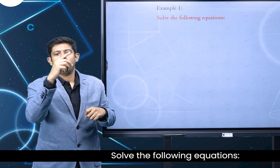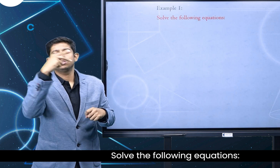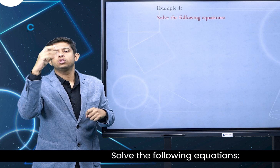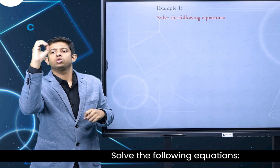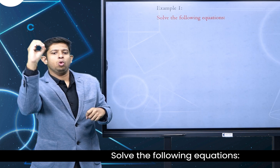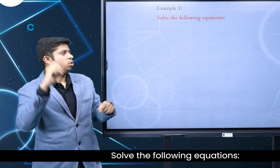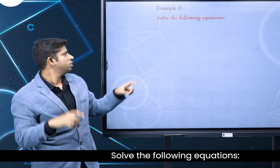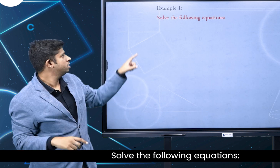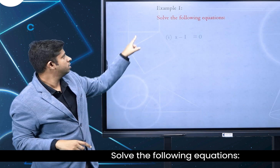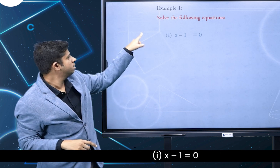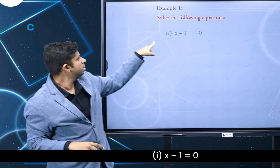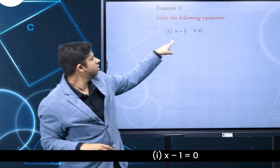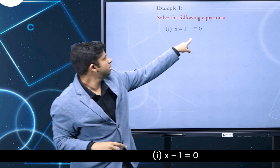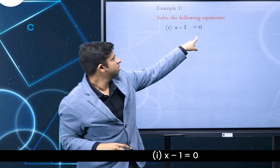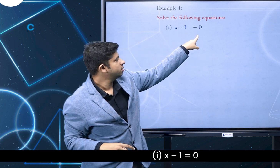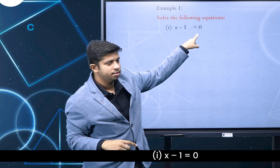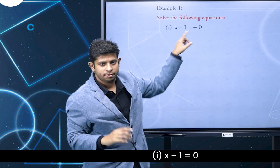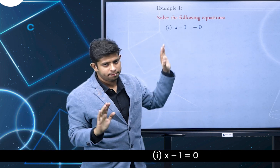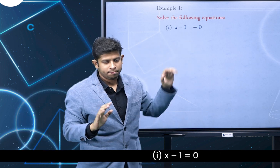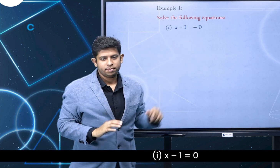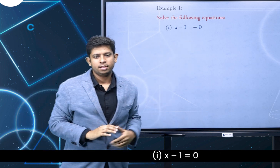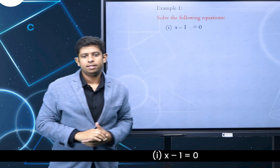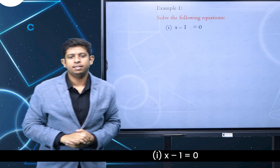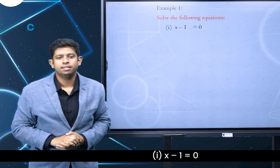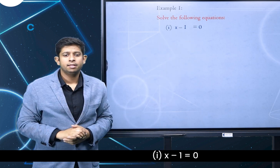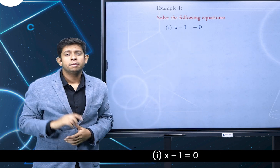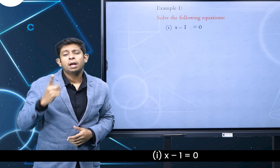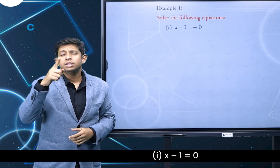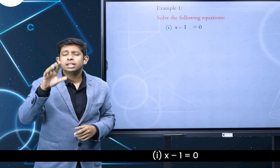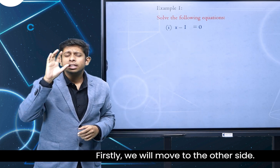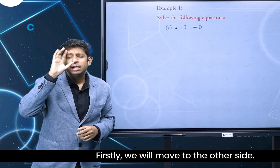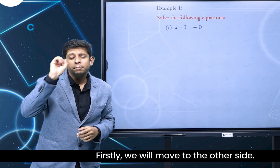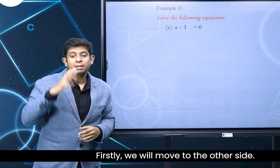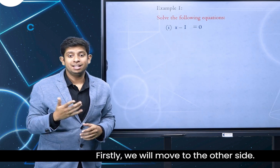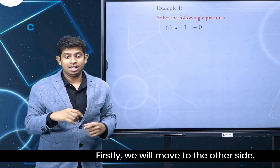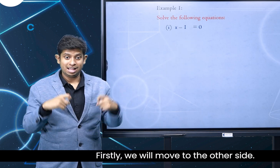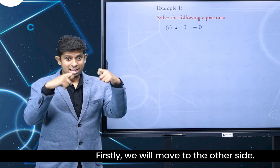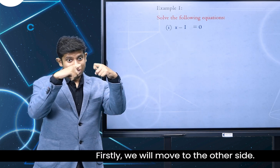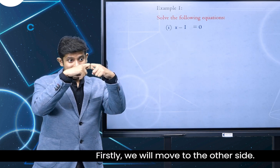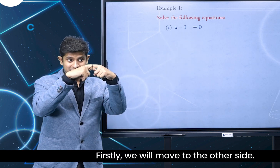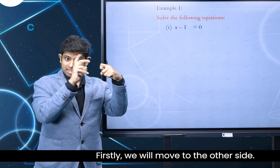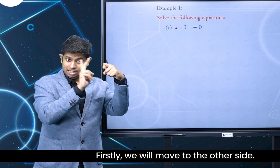equations. X minus 1 equals to 0. Firstly, we will move to the other